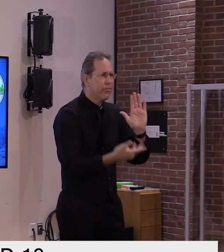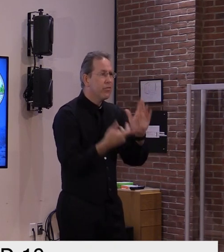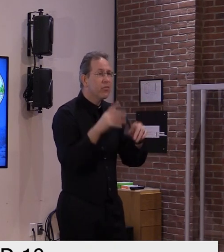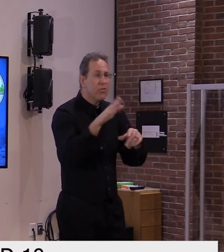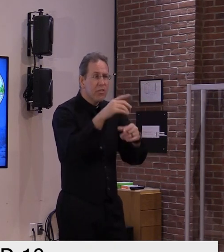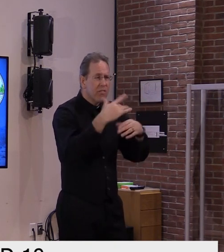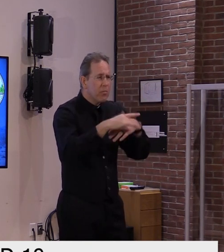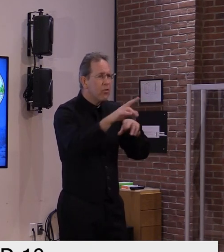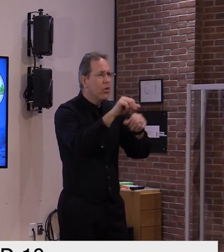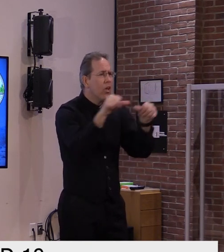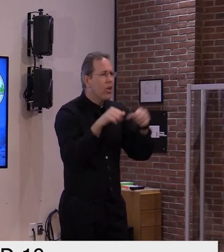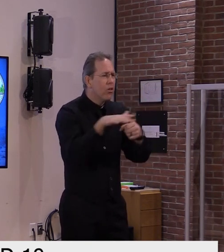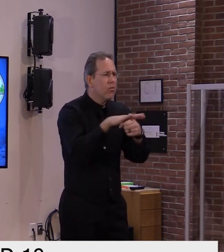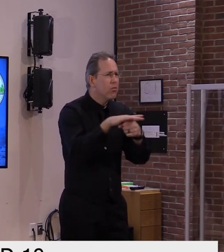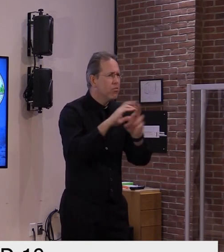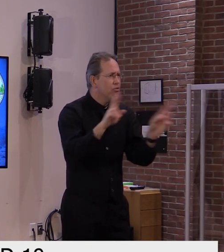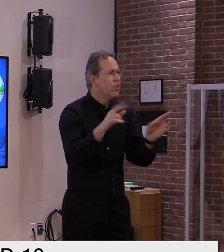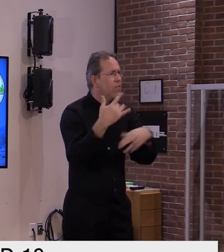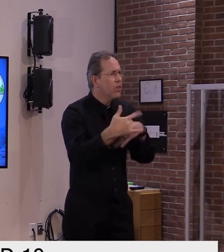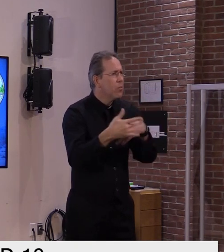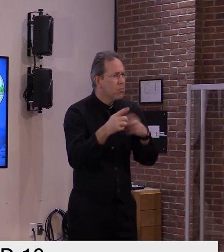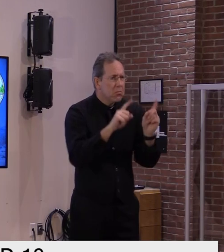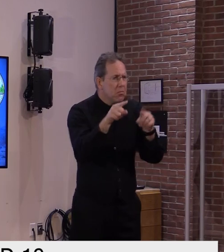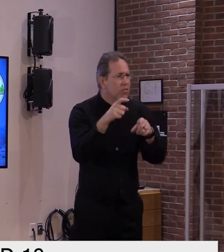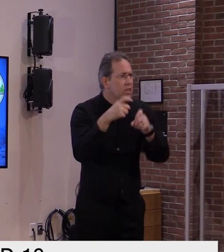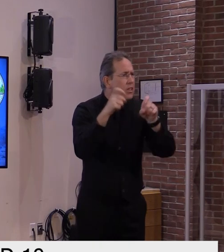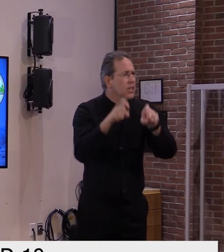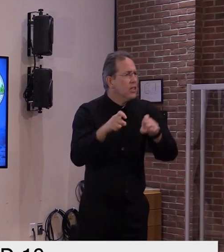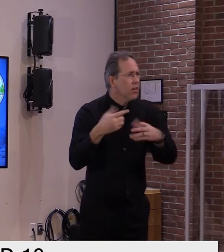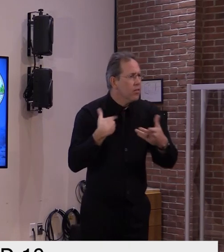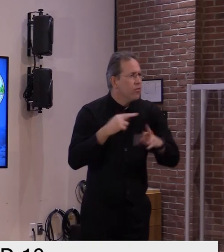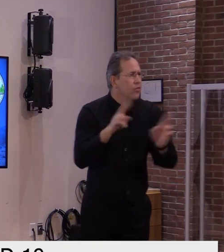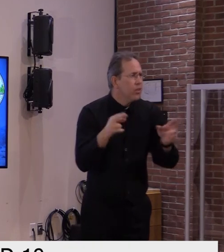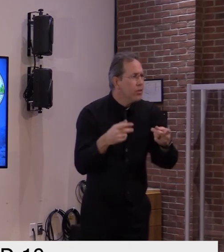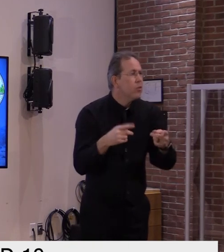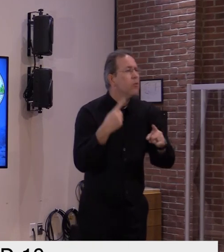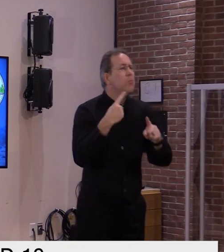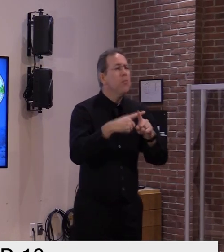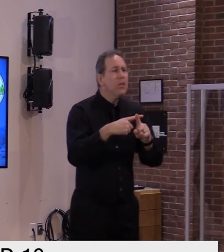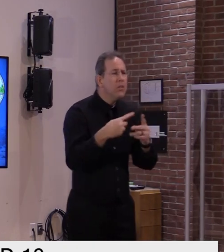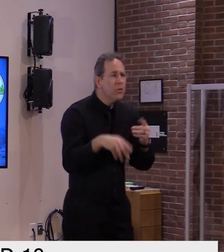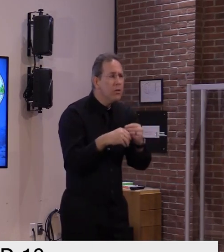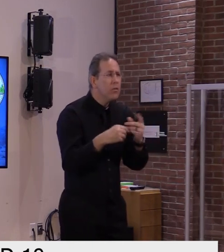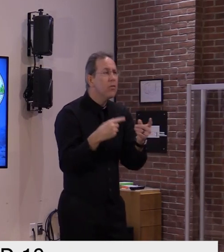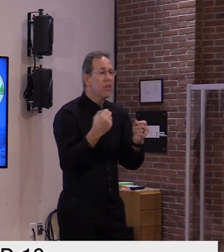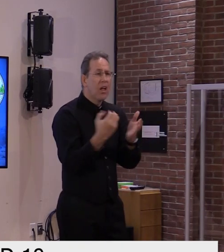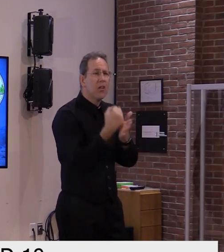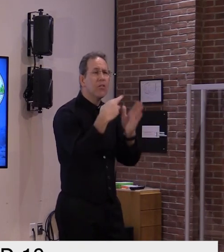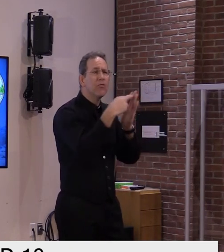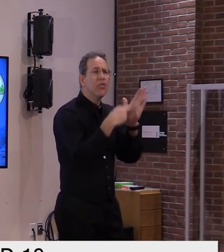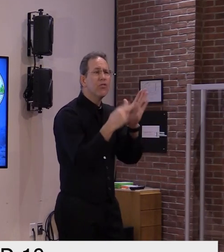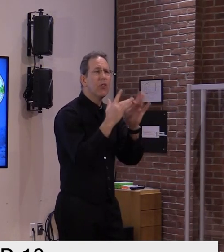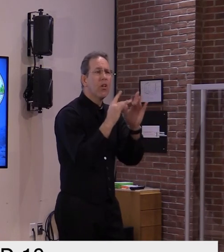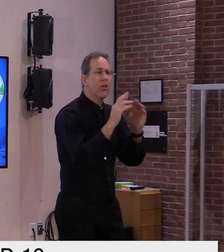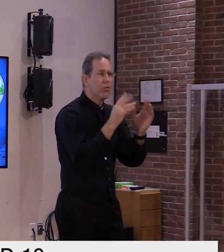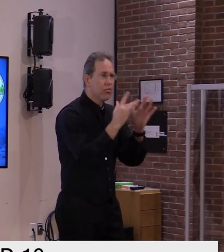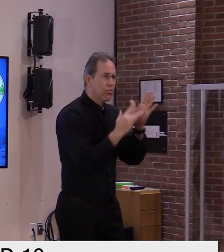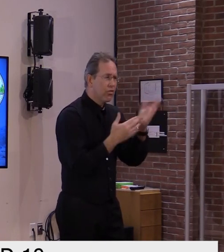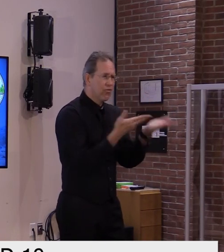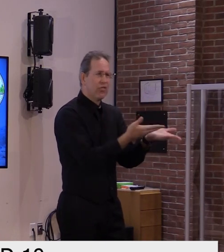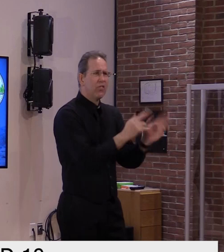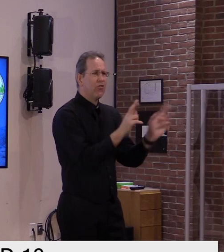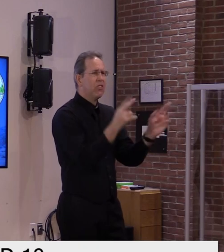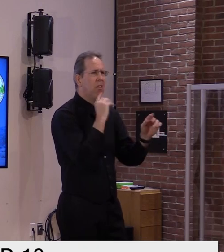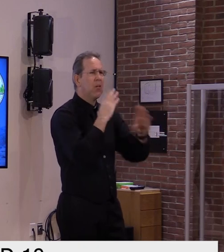it, that she could travel to, and she could actually register for ahead of time and have an appointment. They would